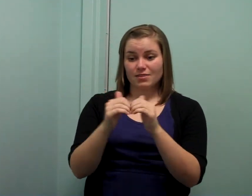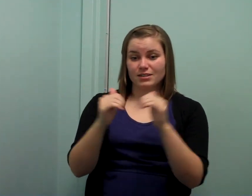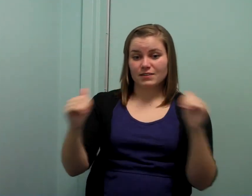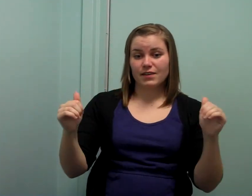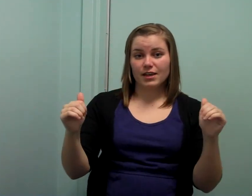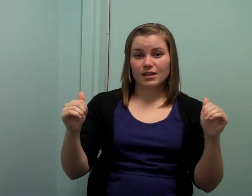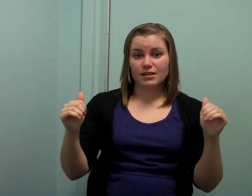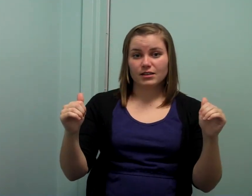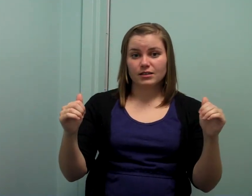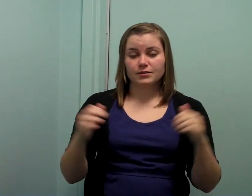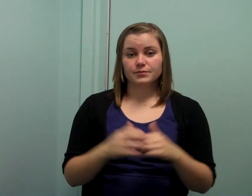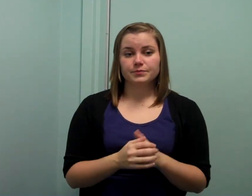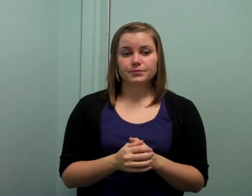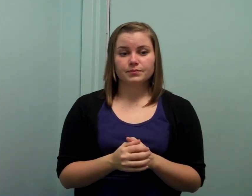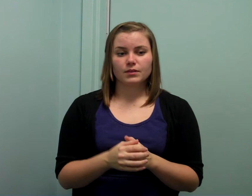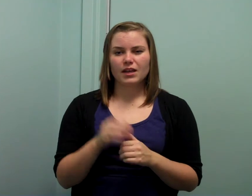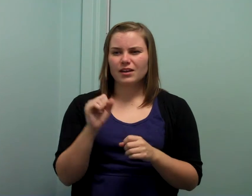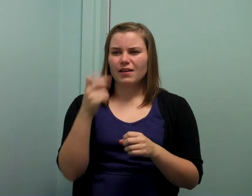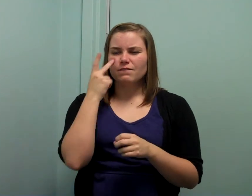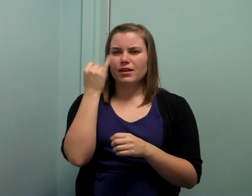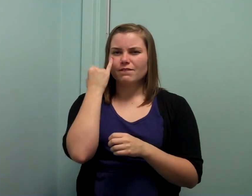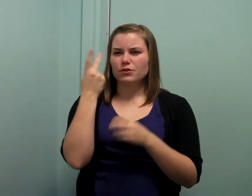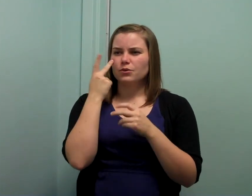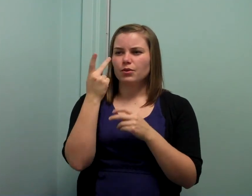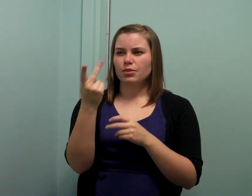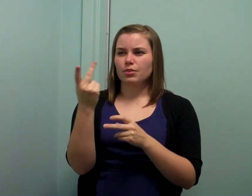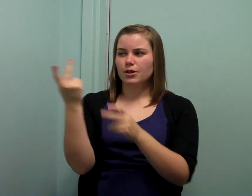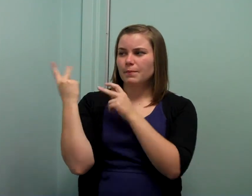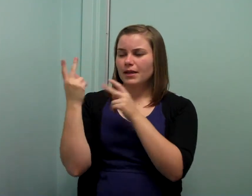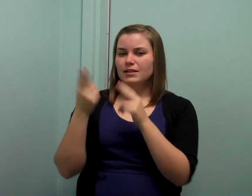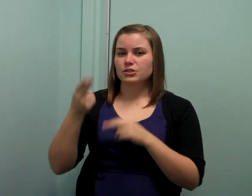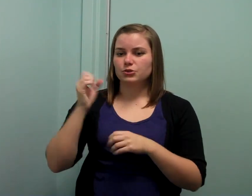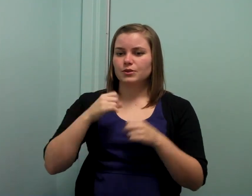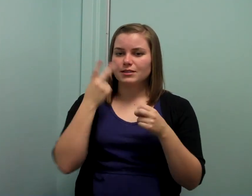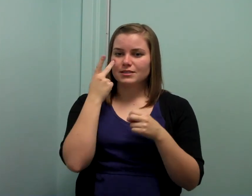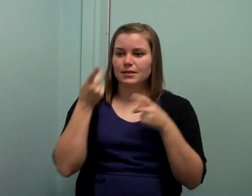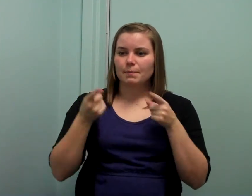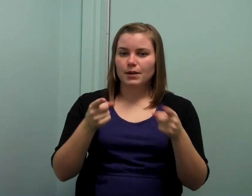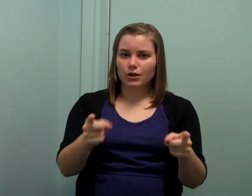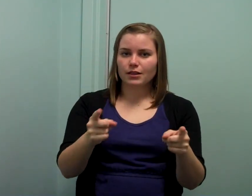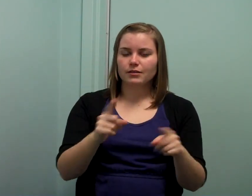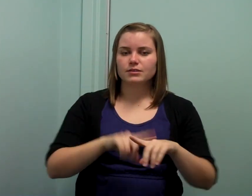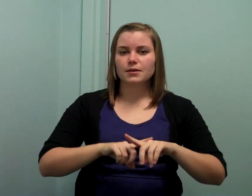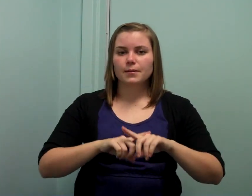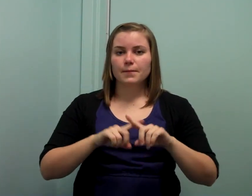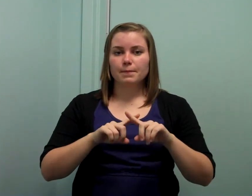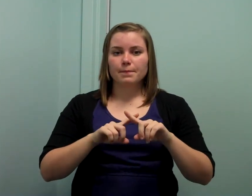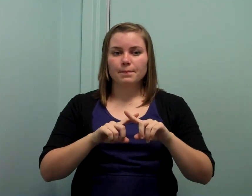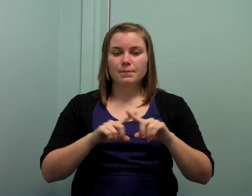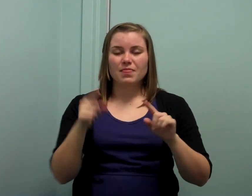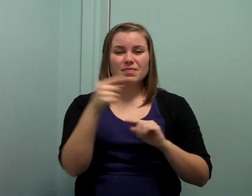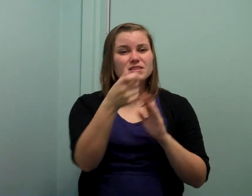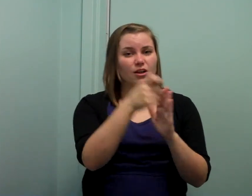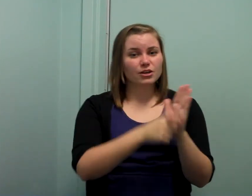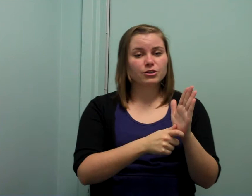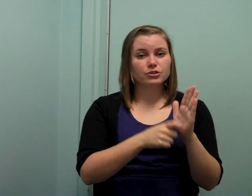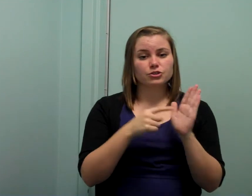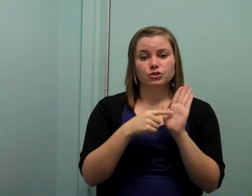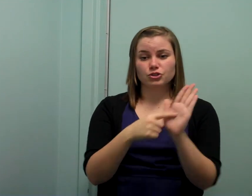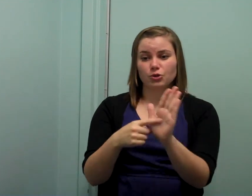history. And I don't mean this review to be at all comprehensive, but it just highlights some of those points along the way in which we've had heavy